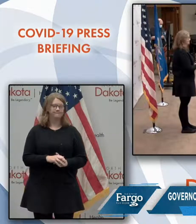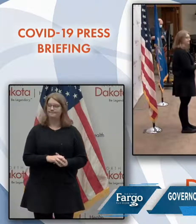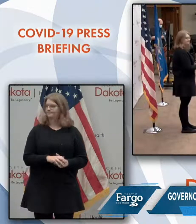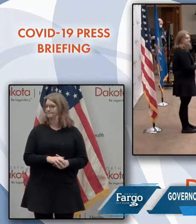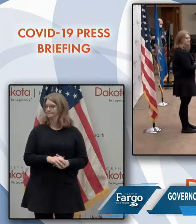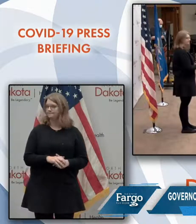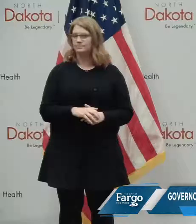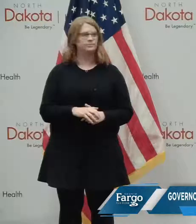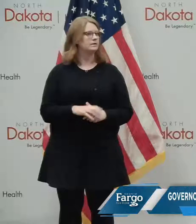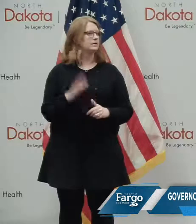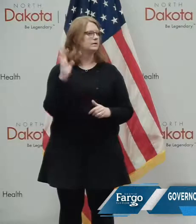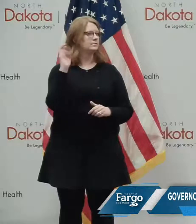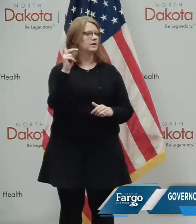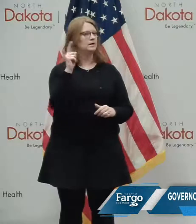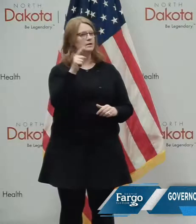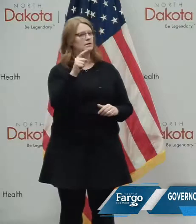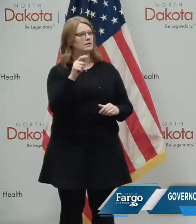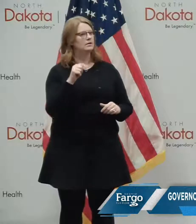Okay, in the back.